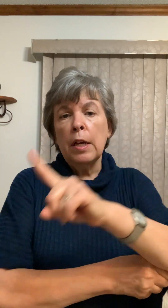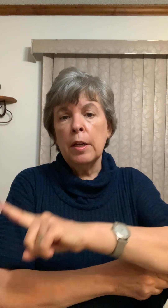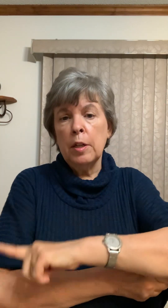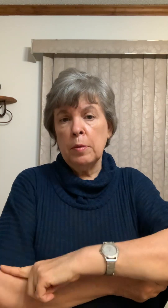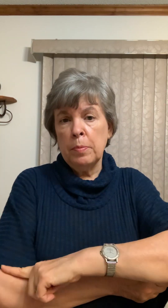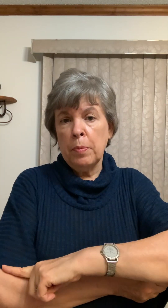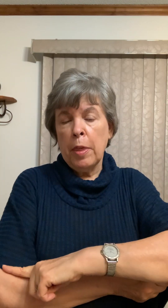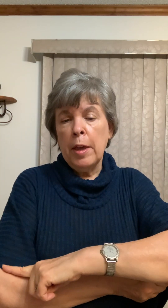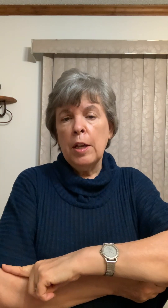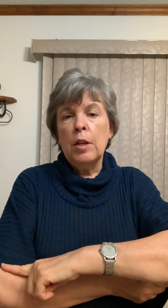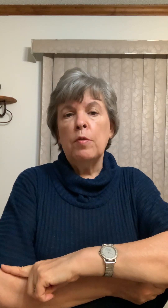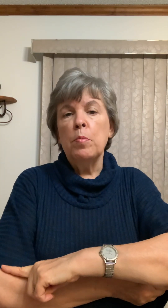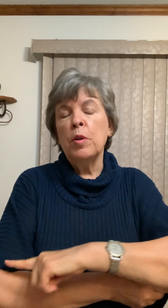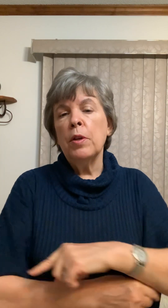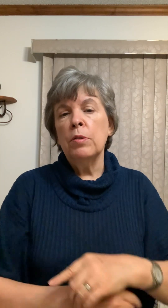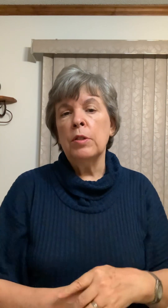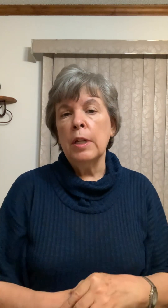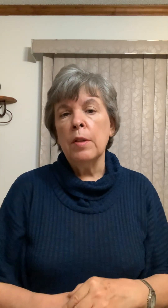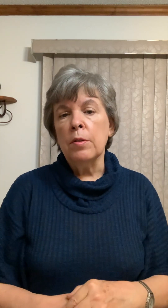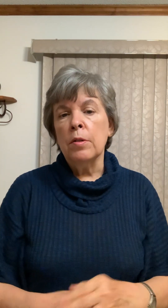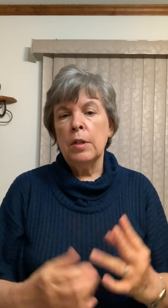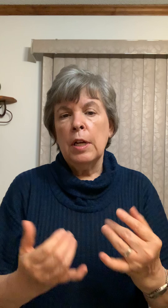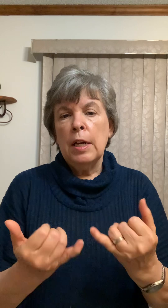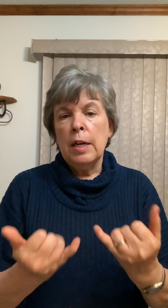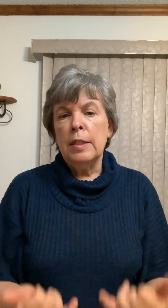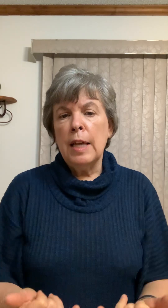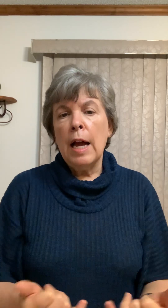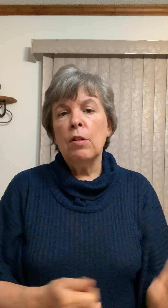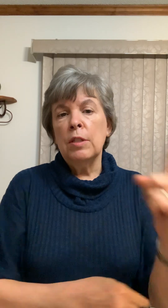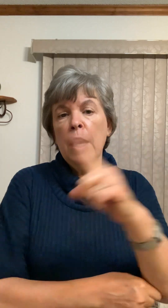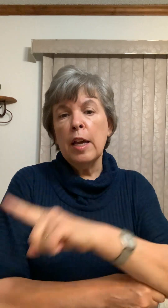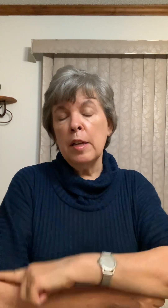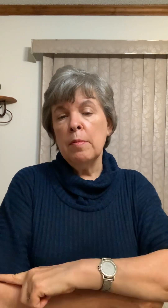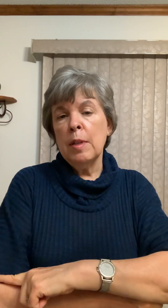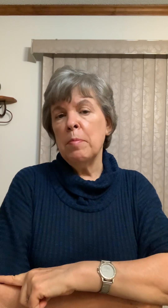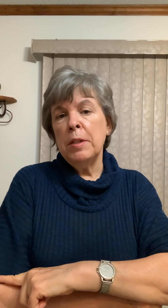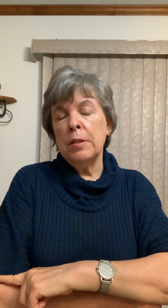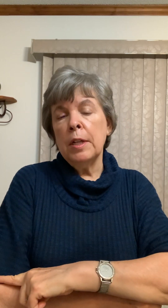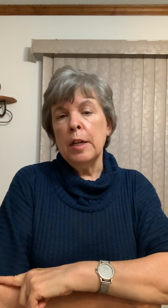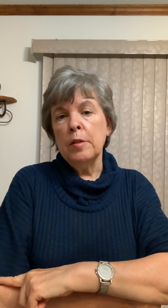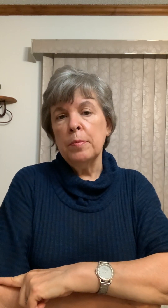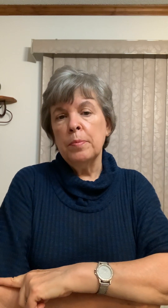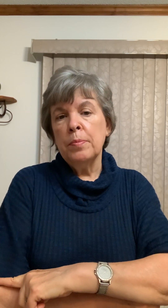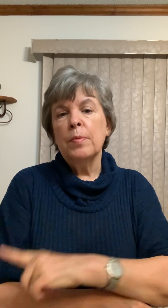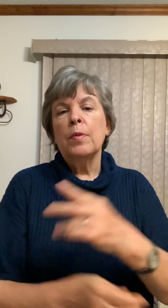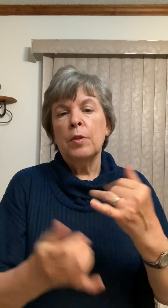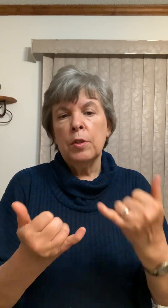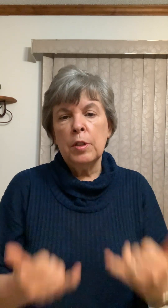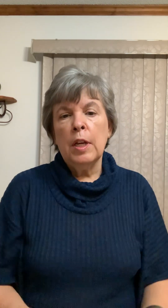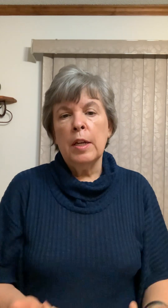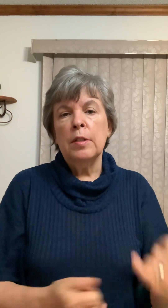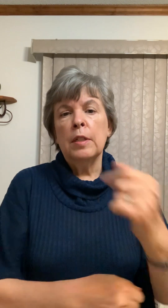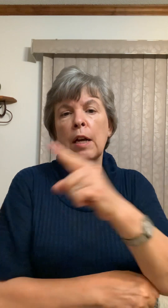day, if you put those together, a now day, that means today. Today is now